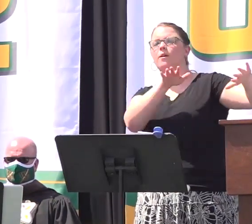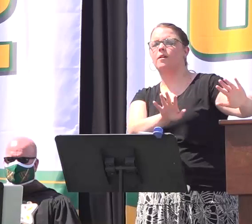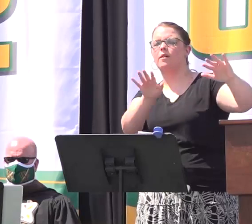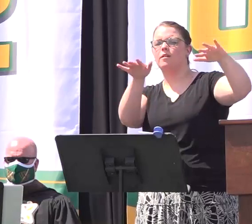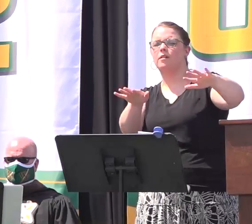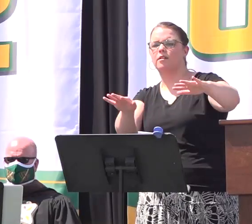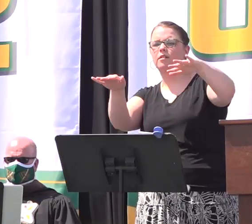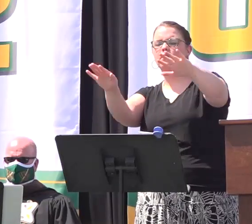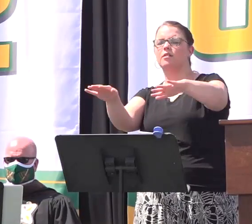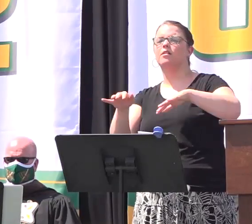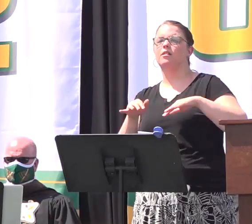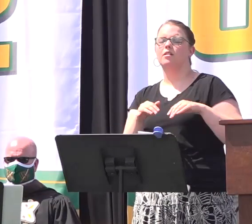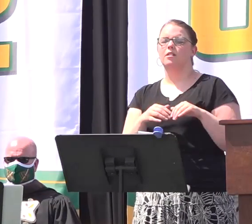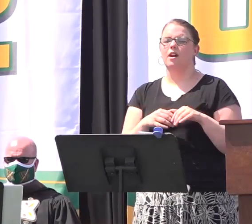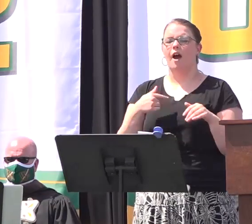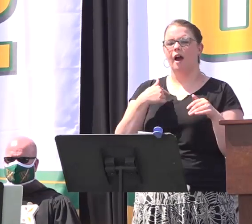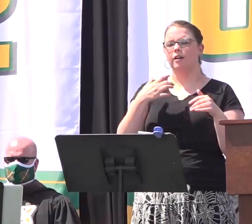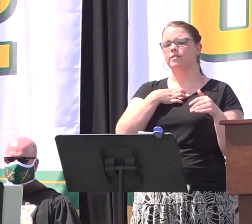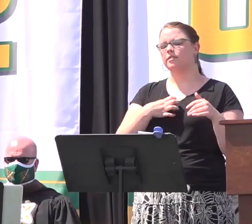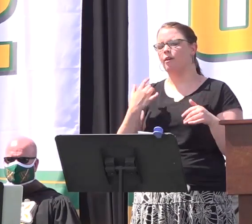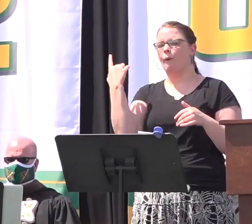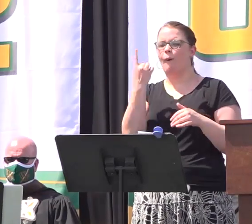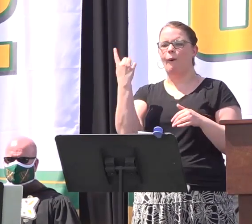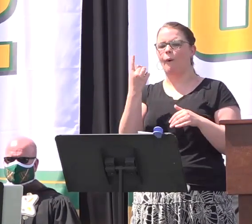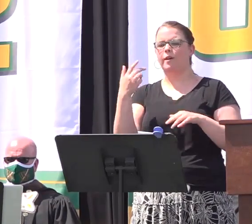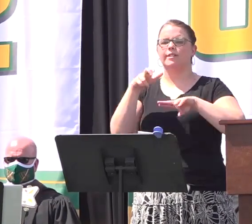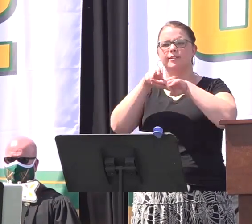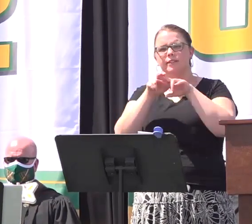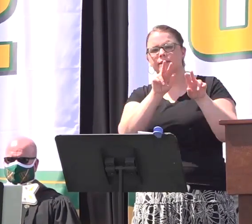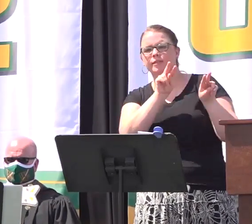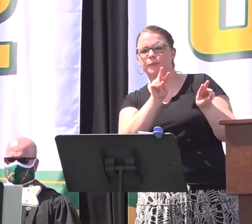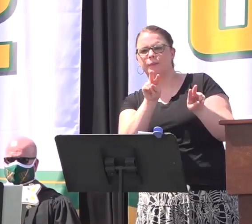always to be here, Mull of Kintyre.